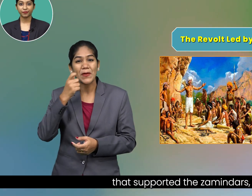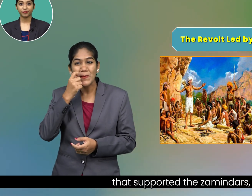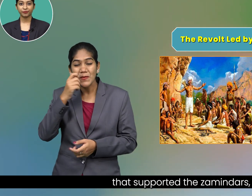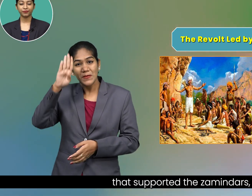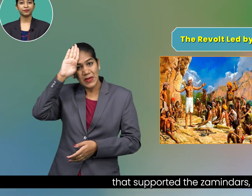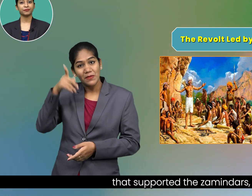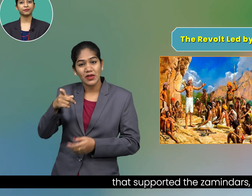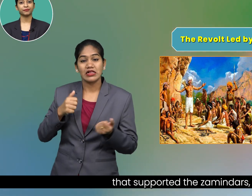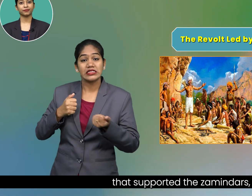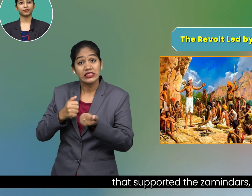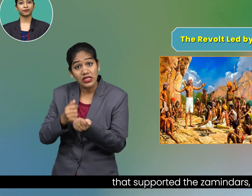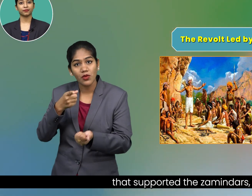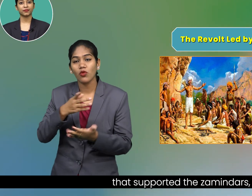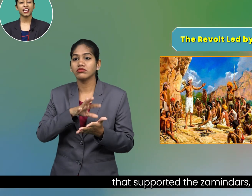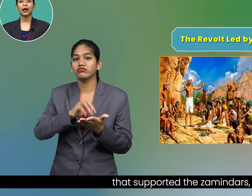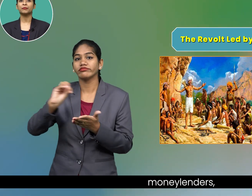zamindars,